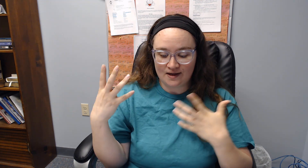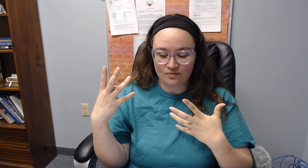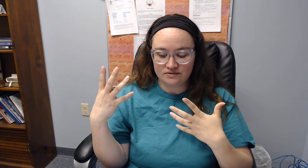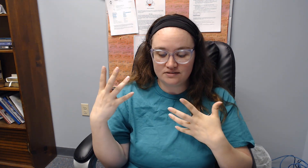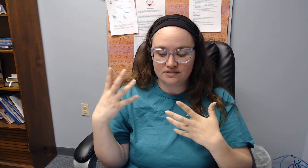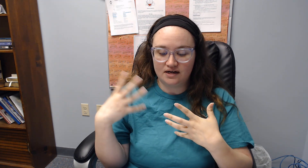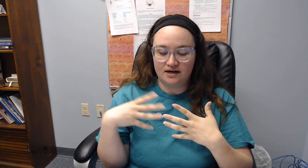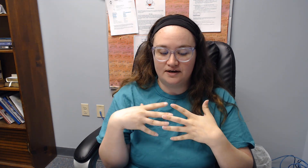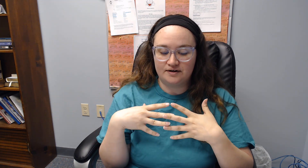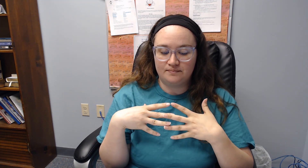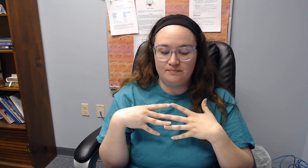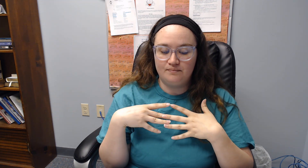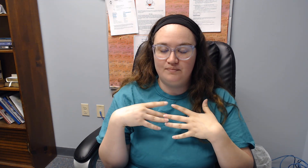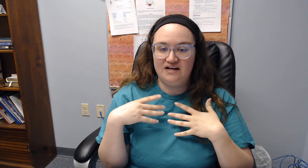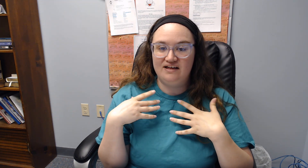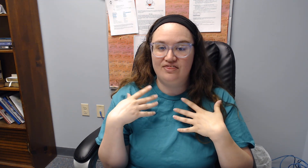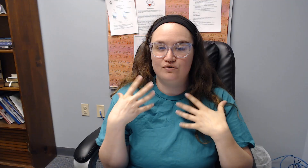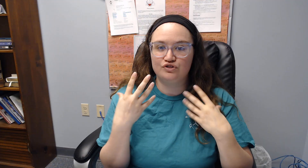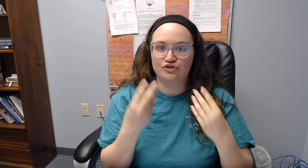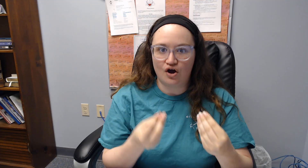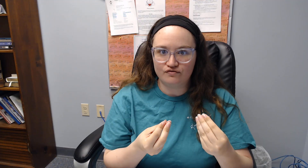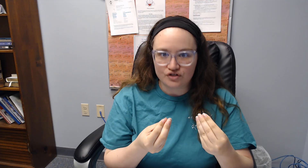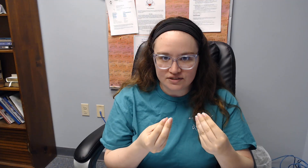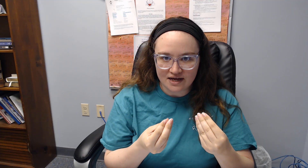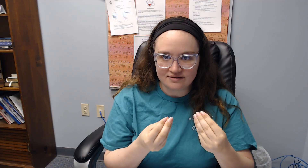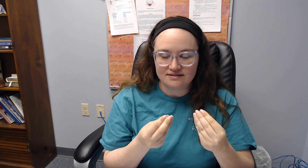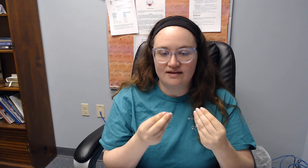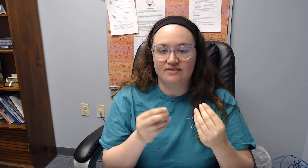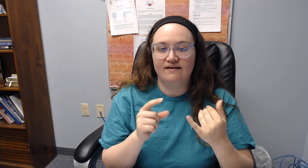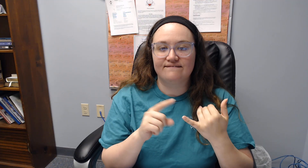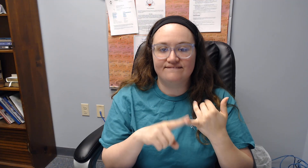sounds, but those softer sounds like the